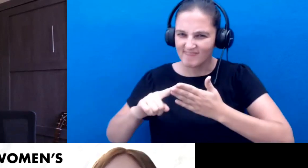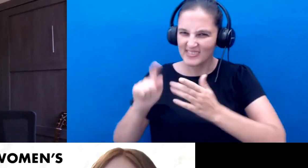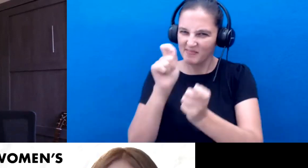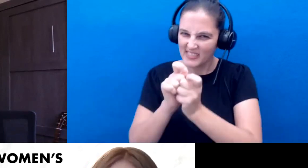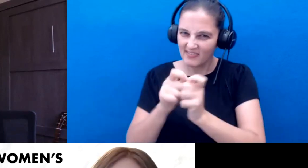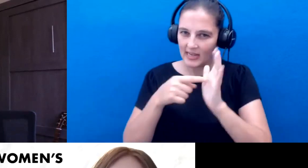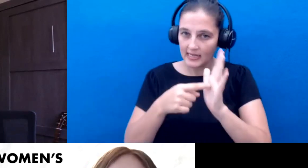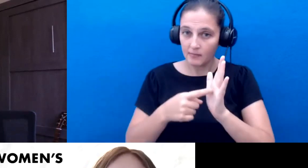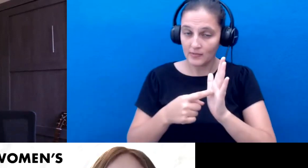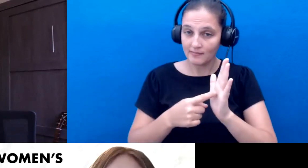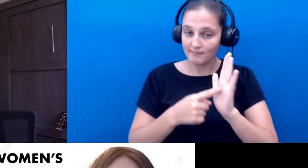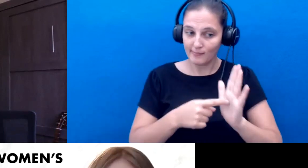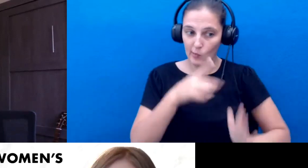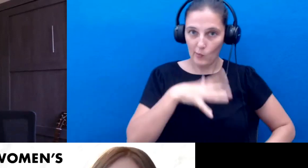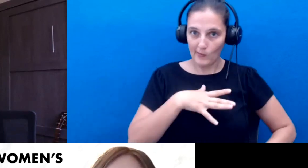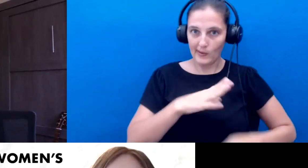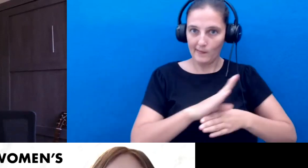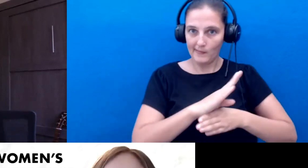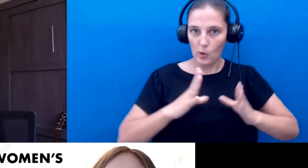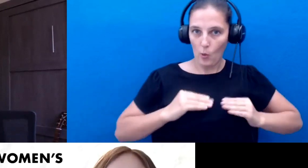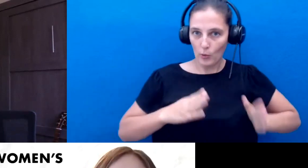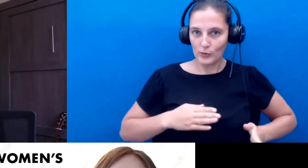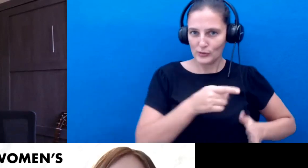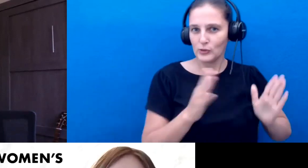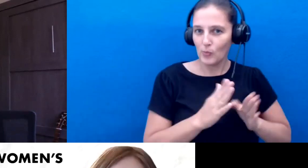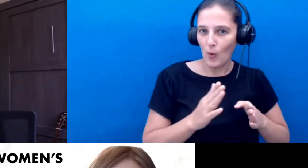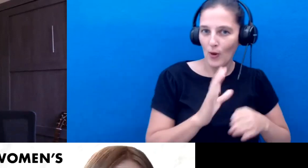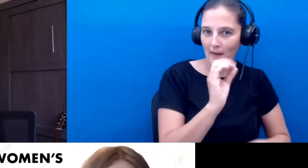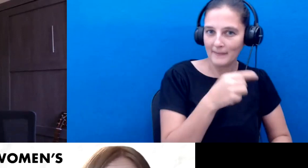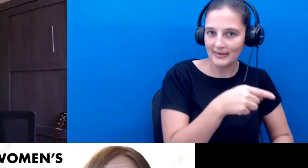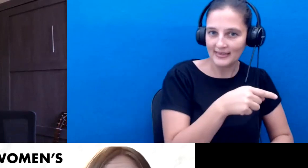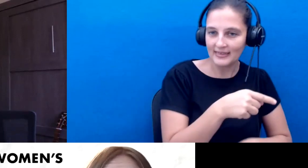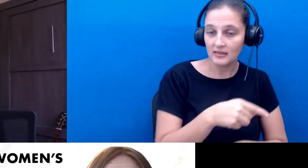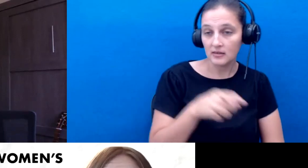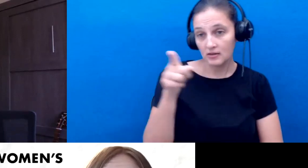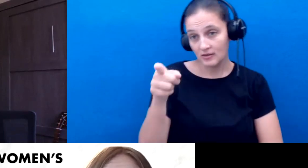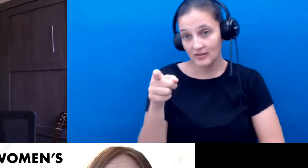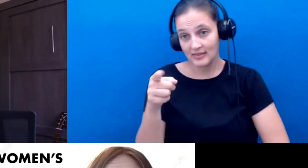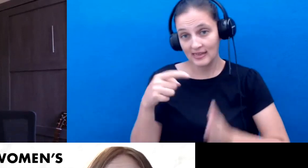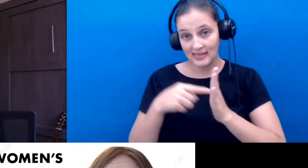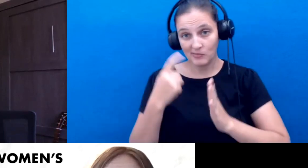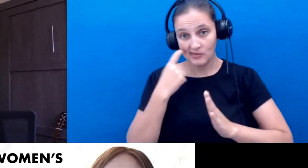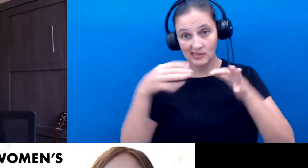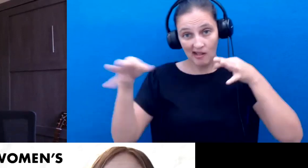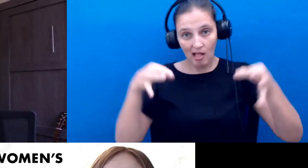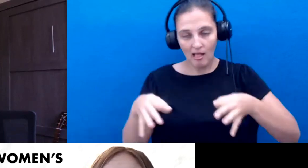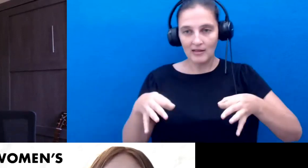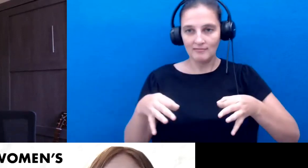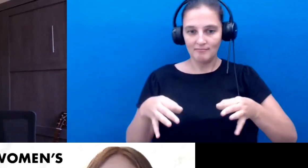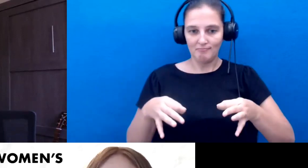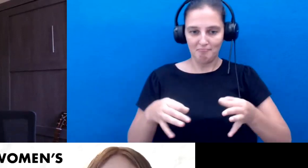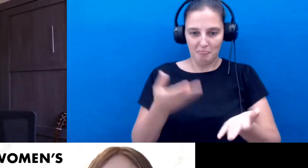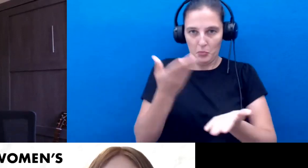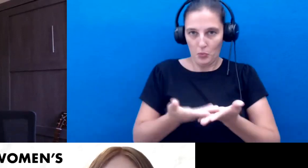example of a woman business owner who owns a small company. And your example that you shared really shows how it